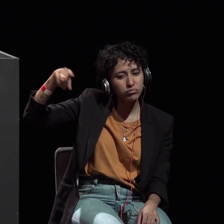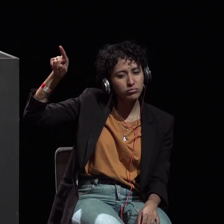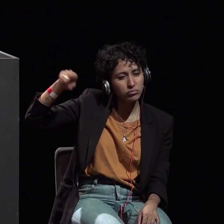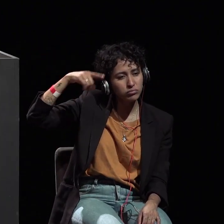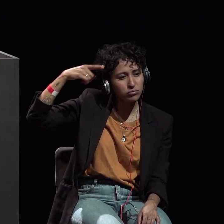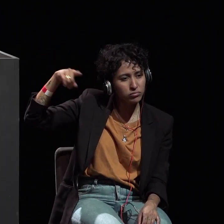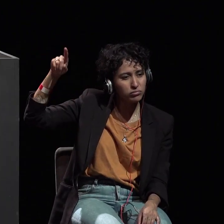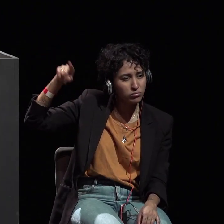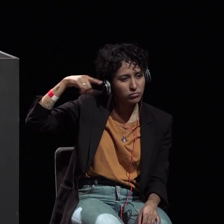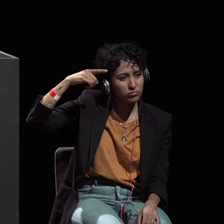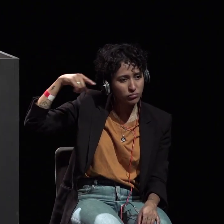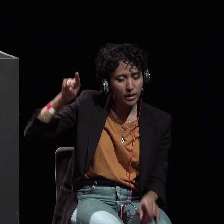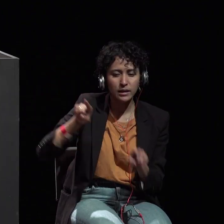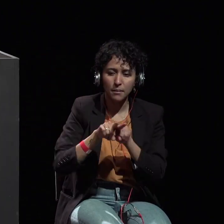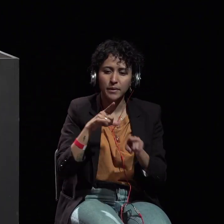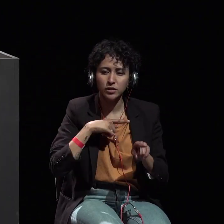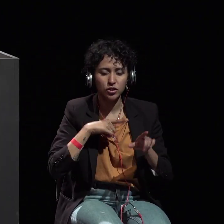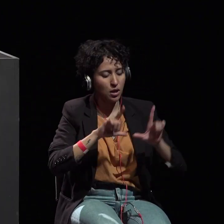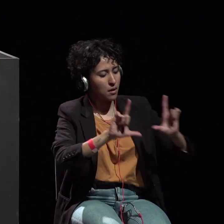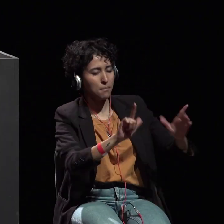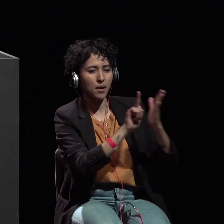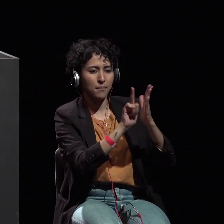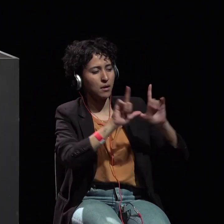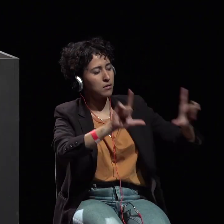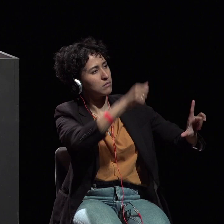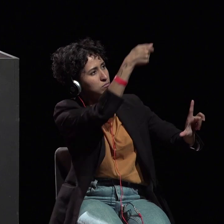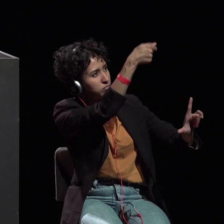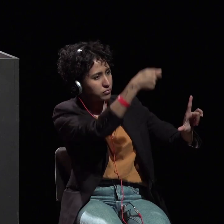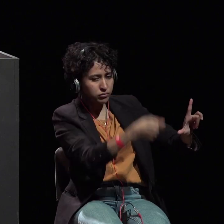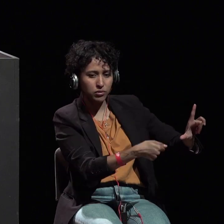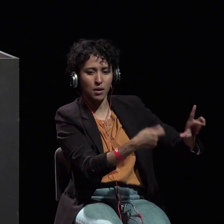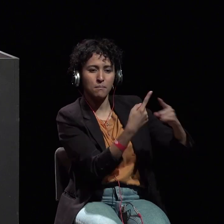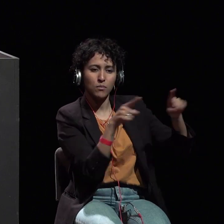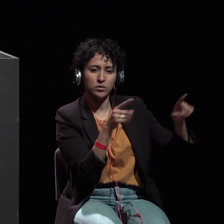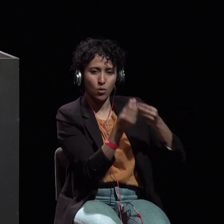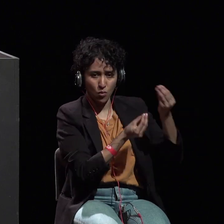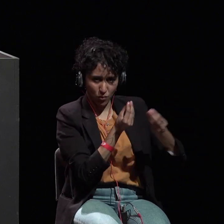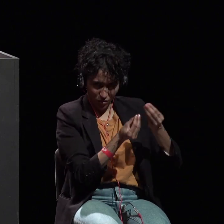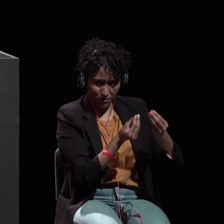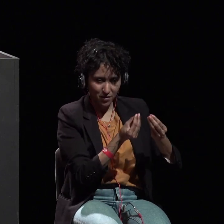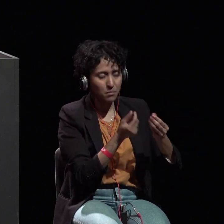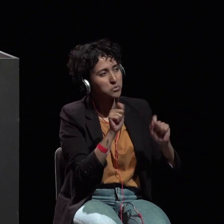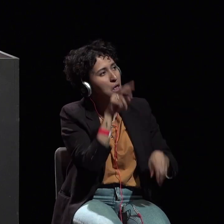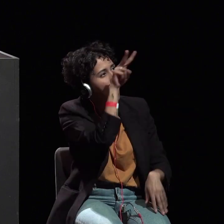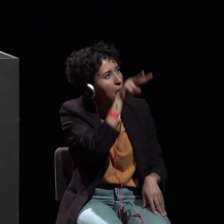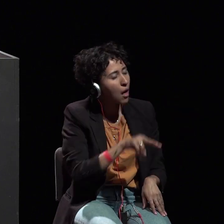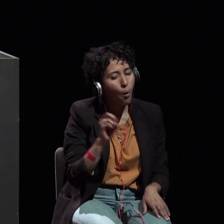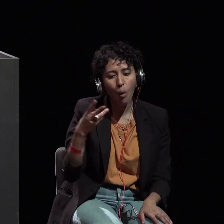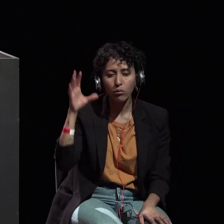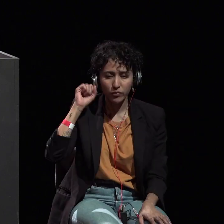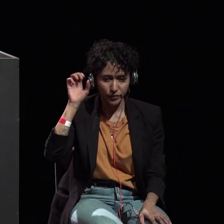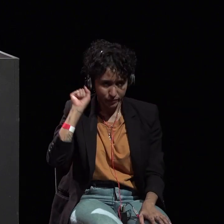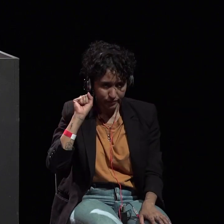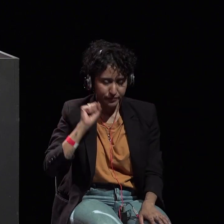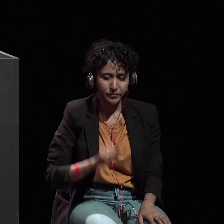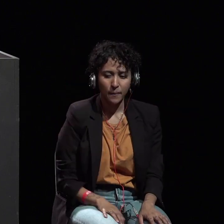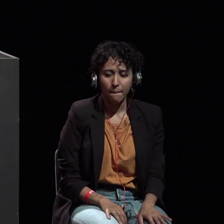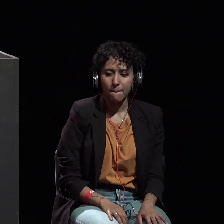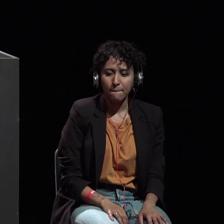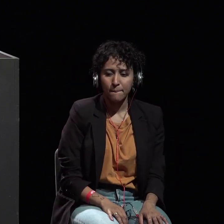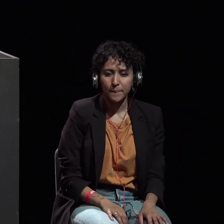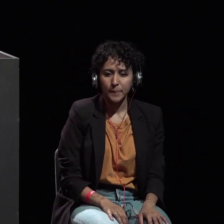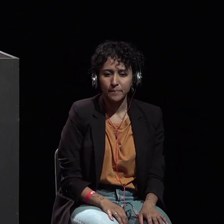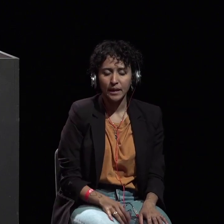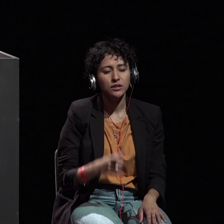gallery. We called our contributors to these audio tracks our community of voices. It was made up of Sonnet, Nalama Kapo, myself, and